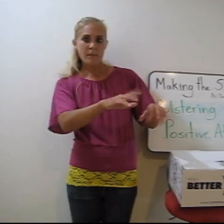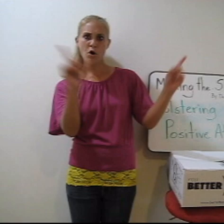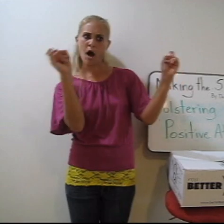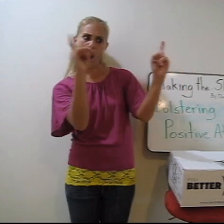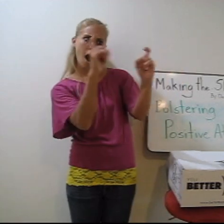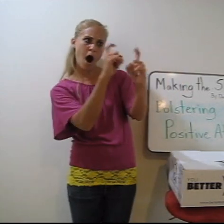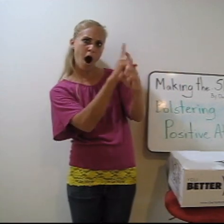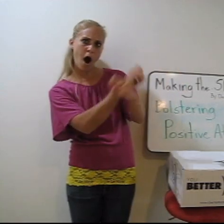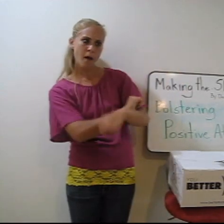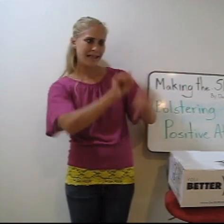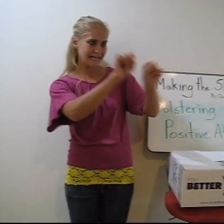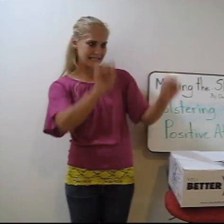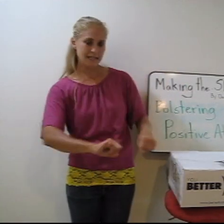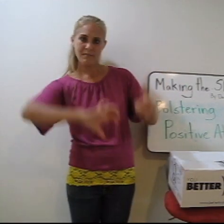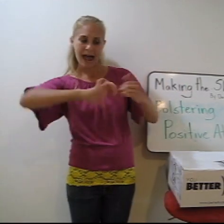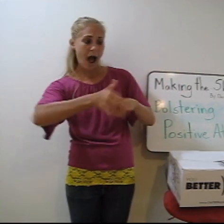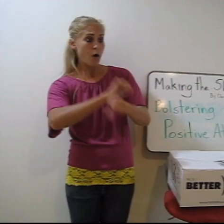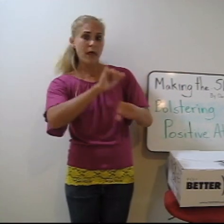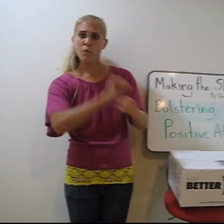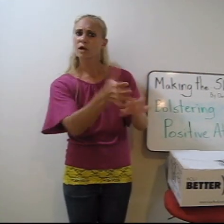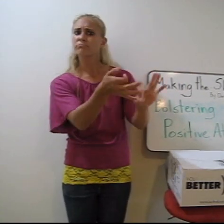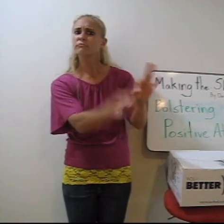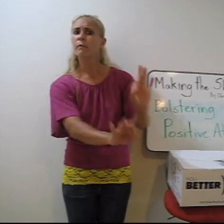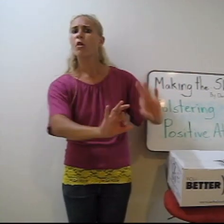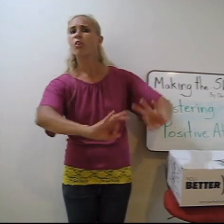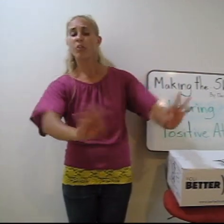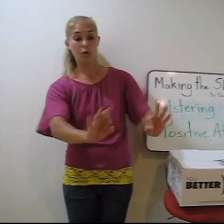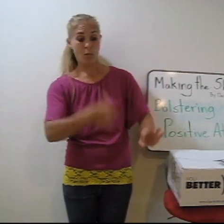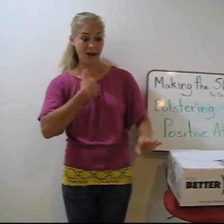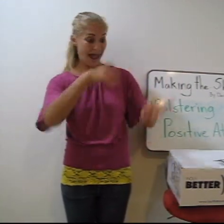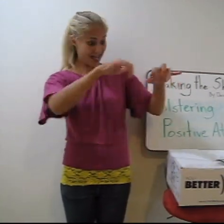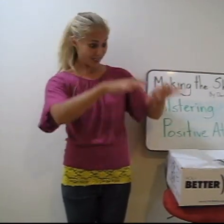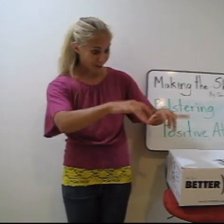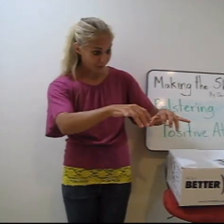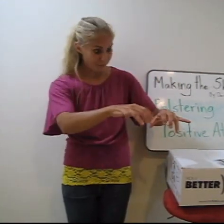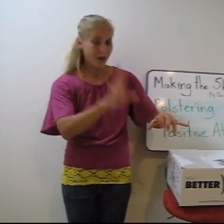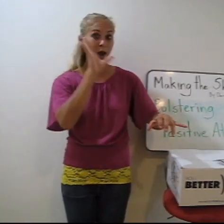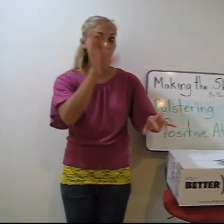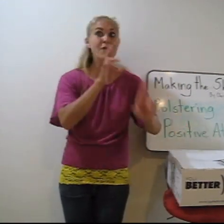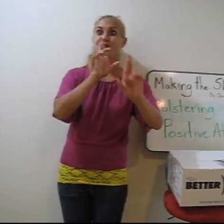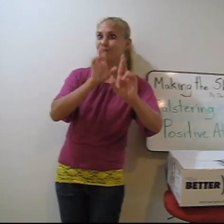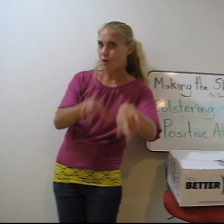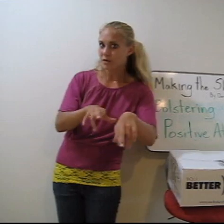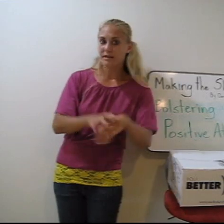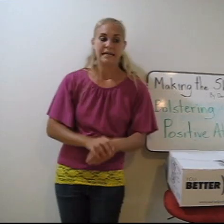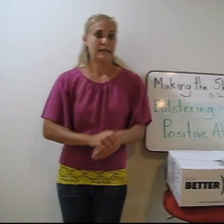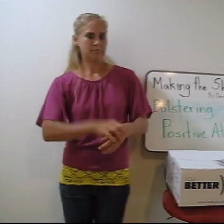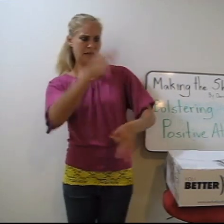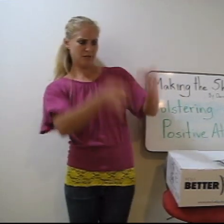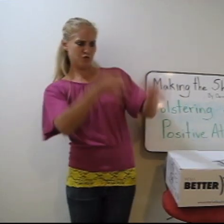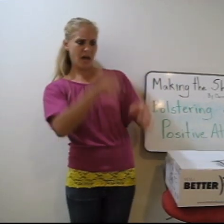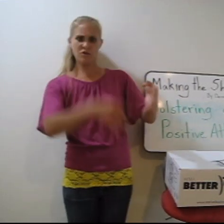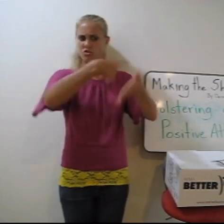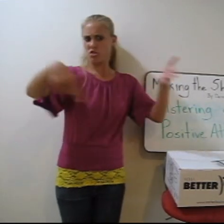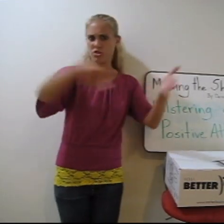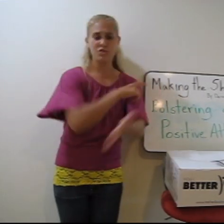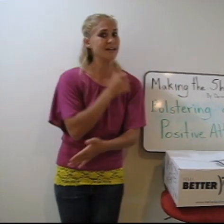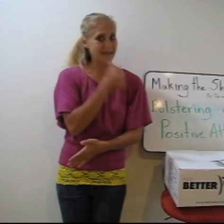but how they work is rather simple. What you input is what it outputs. It doesn't judge or discriminate. It simply acts on the